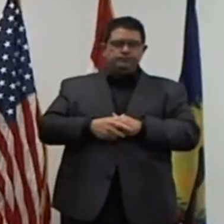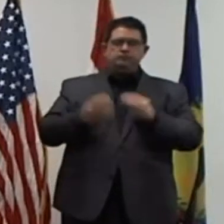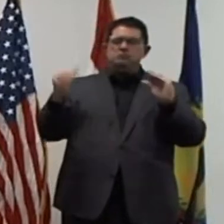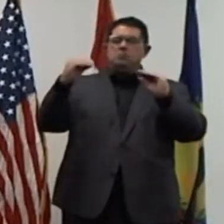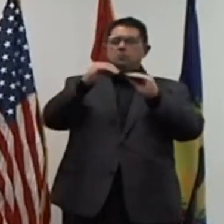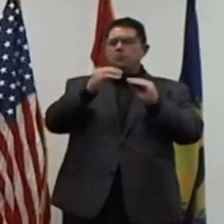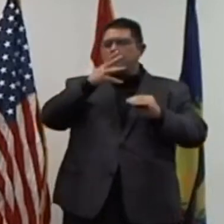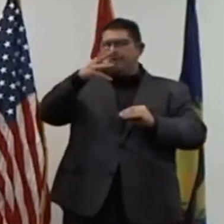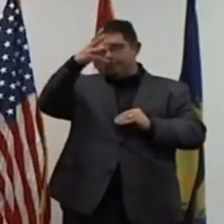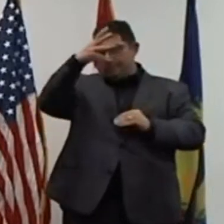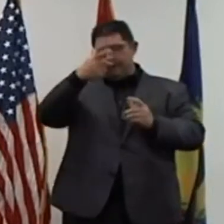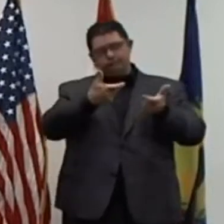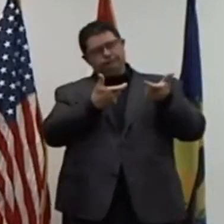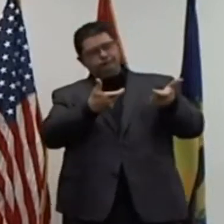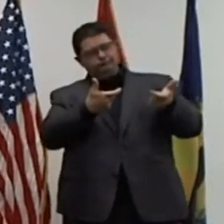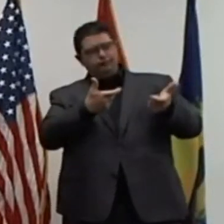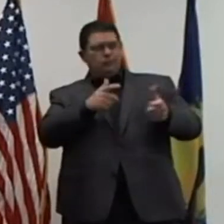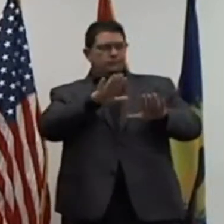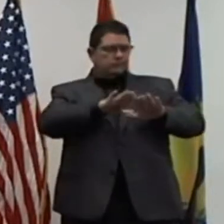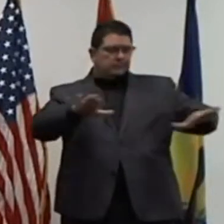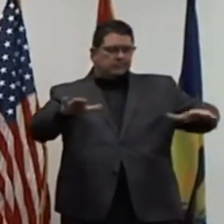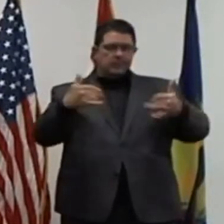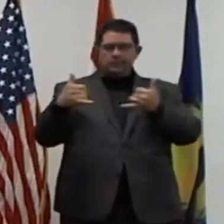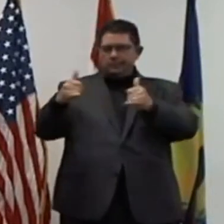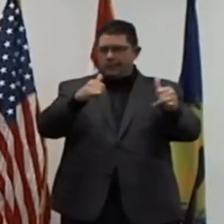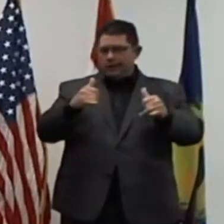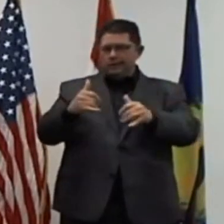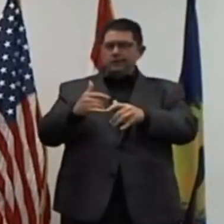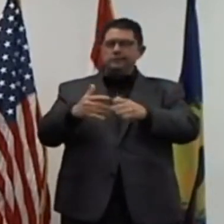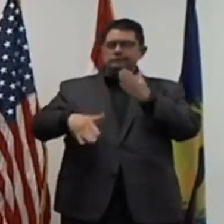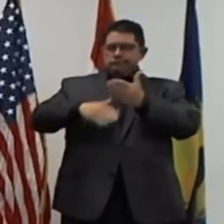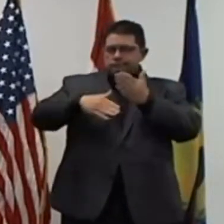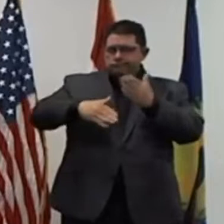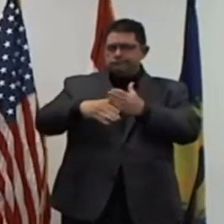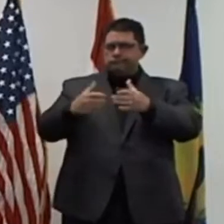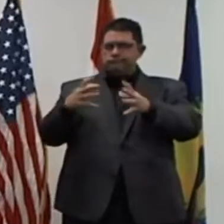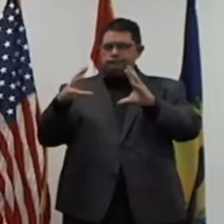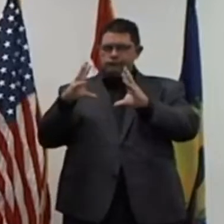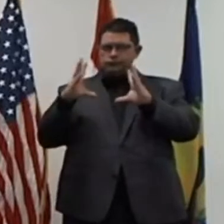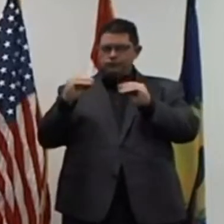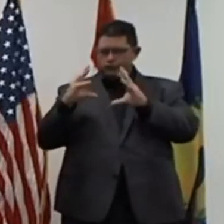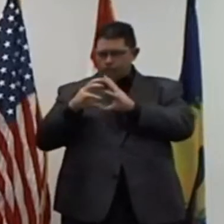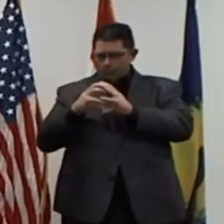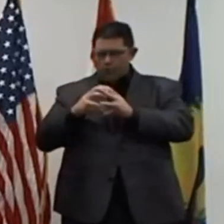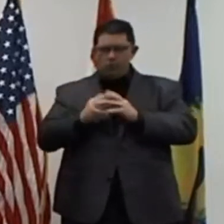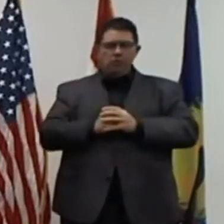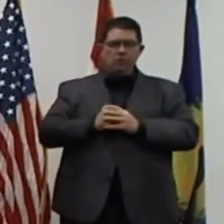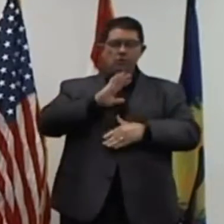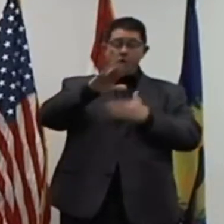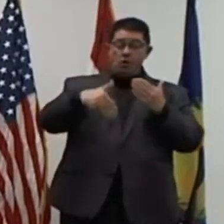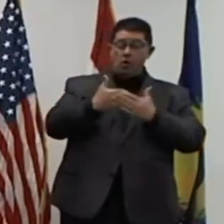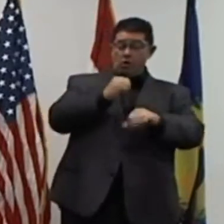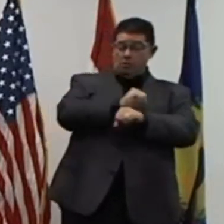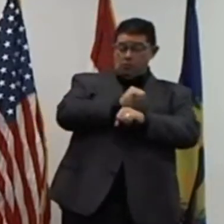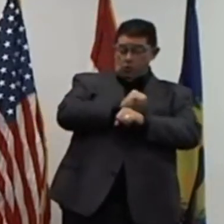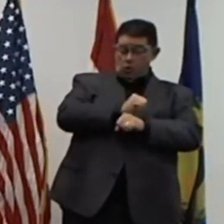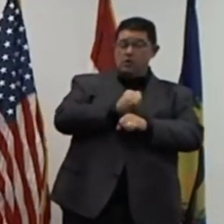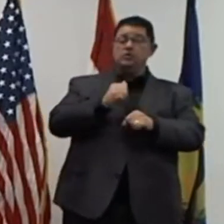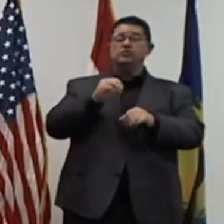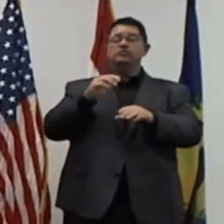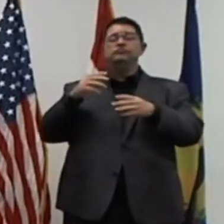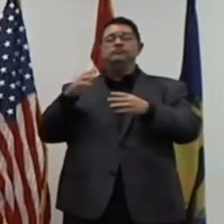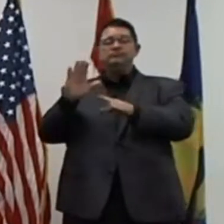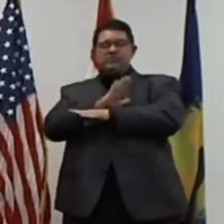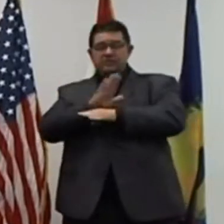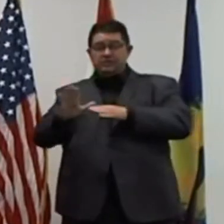will be watching their kids play soccer or softball. And all employees and workers in all of our businesses are required to wear